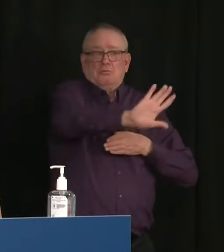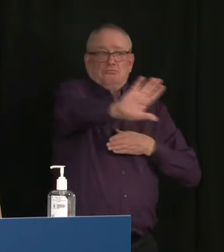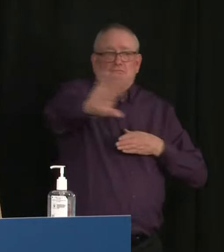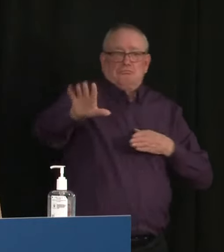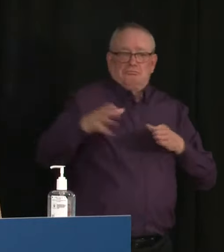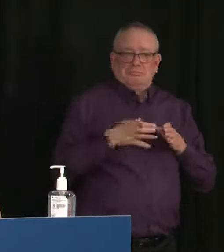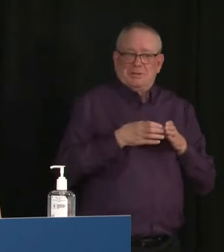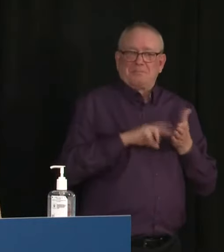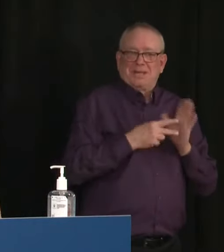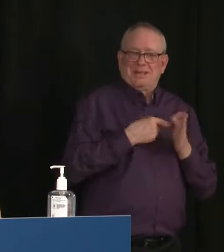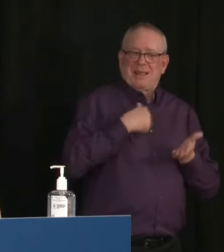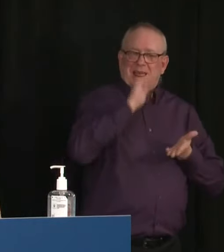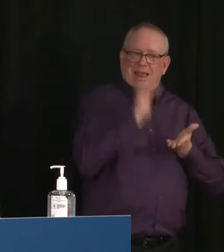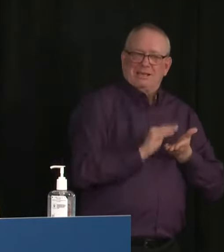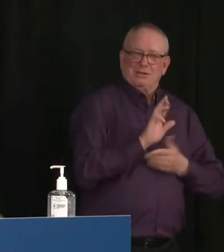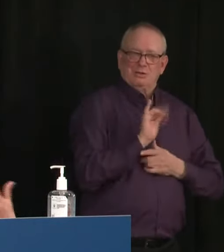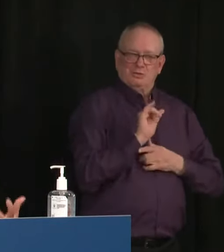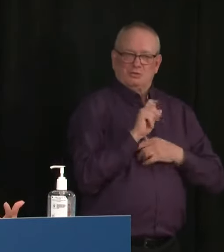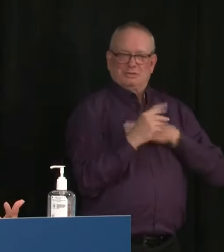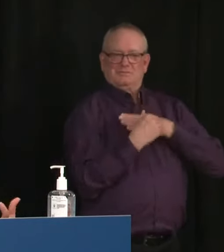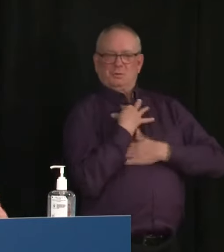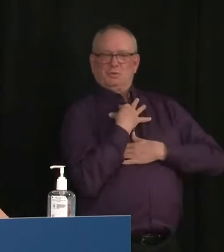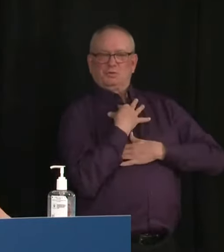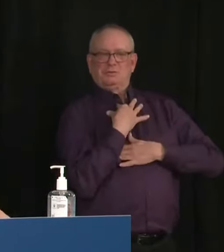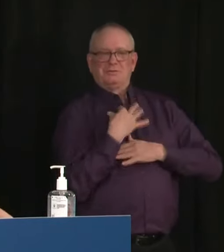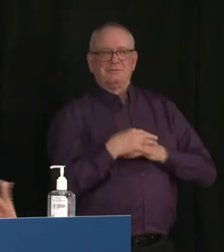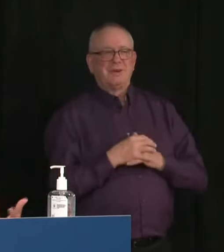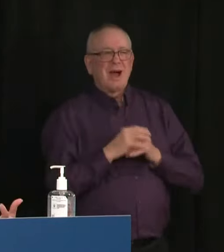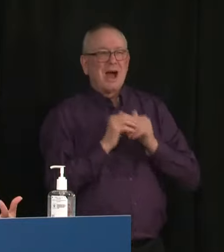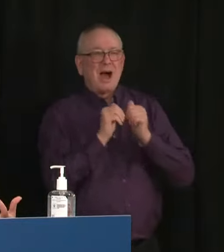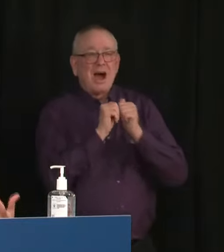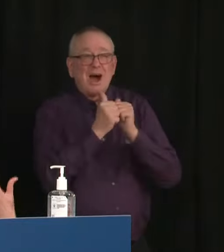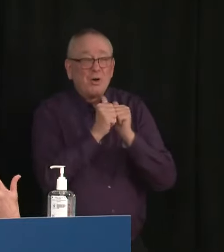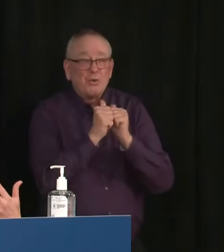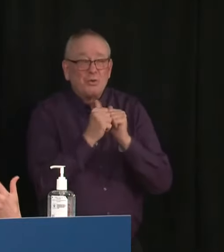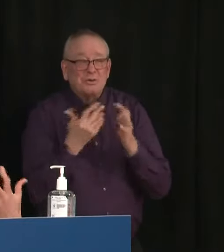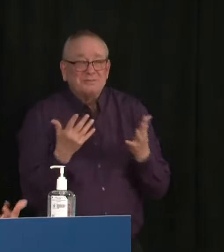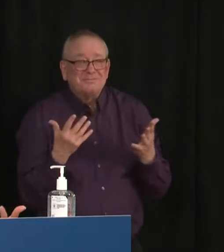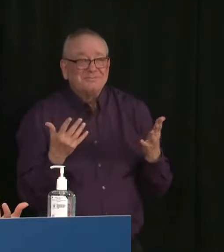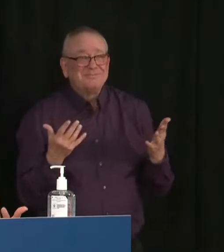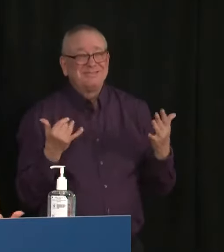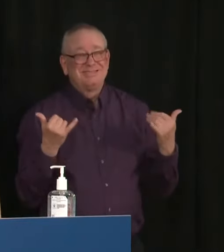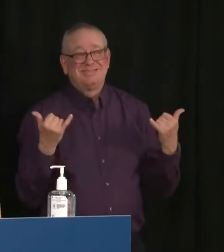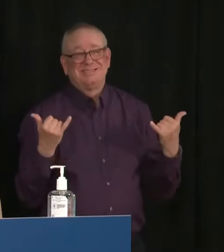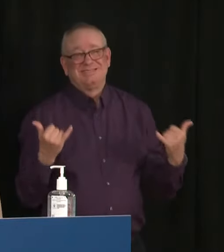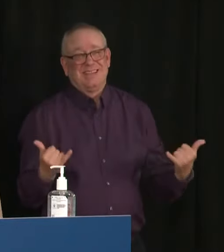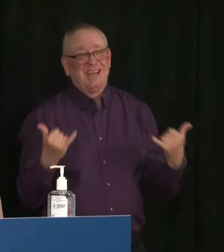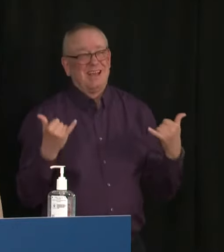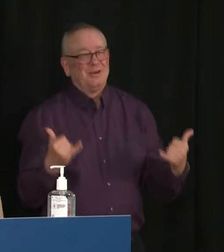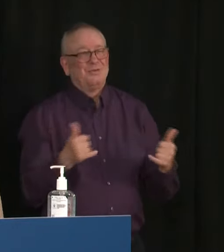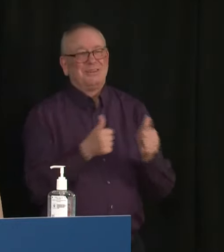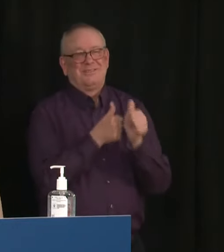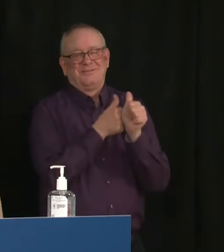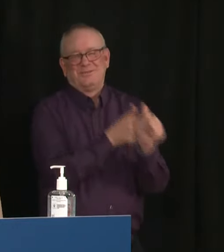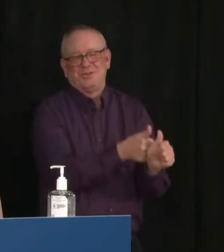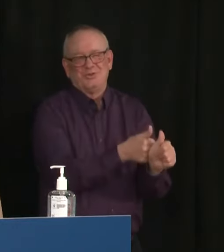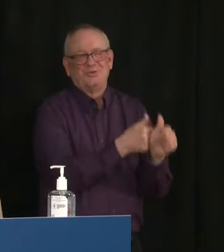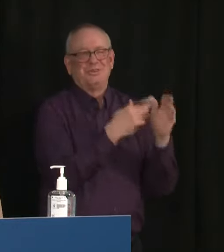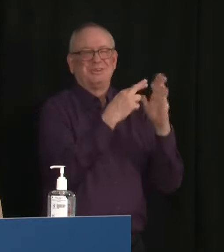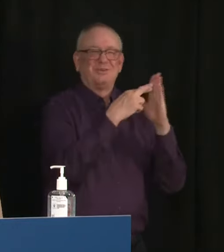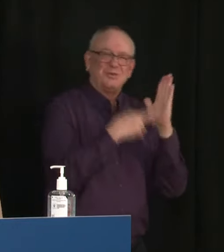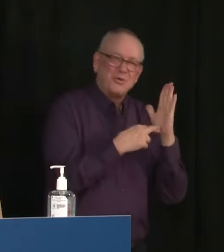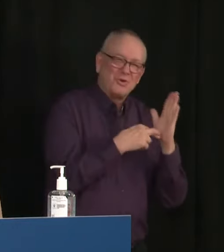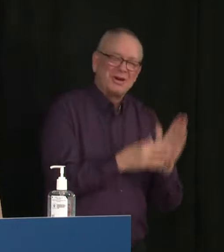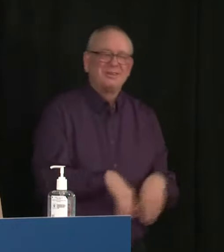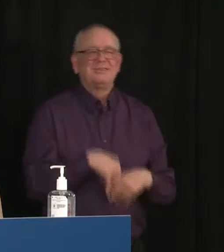how we can most effectively make that happen, again, there are two things we're doing right now: ensuring that vaccine is made available to all